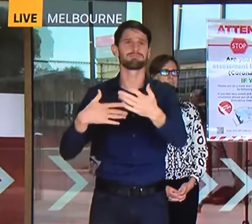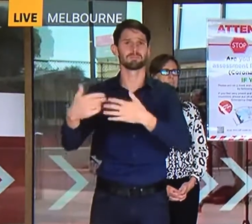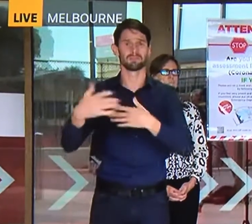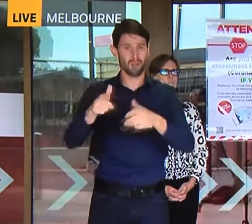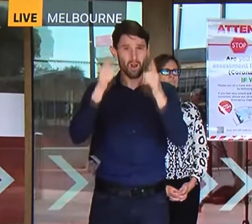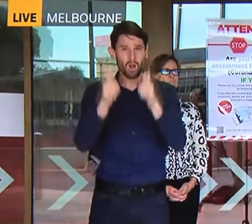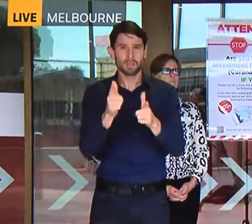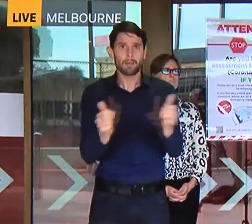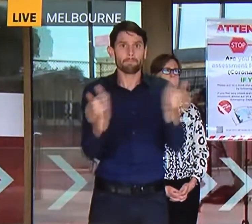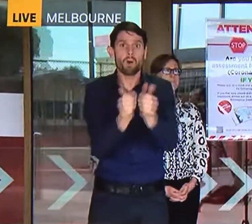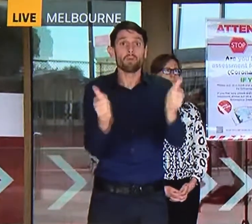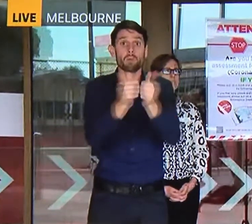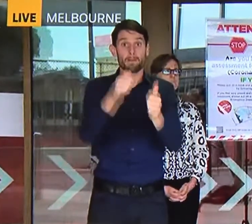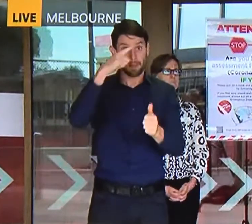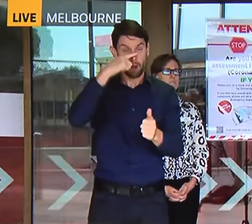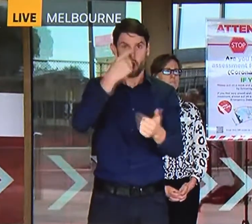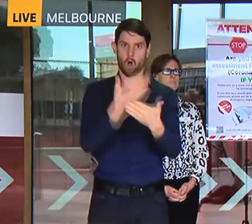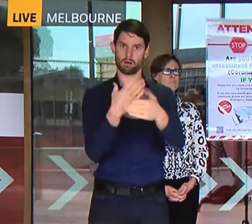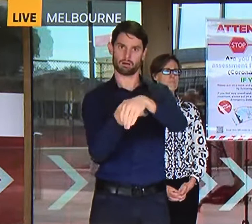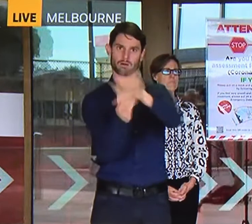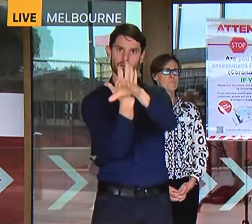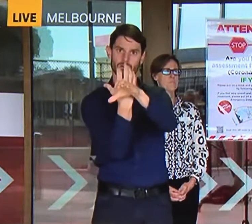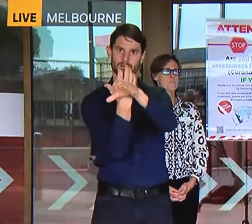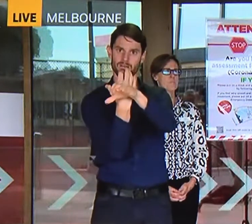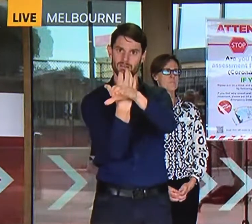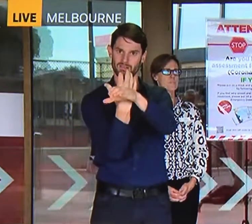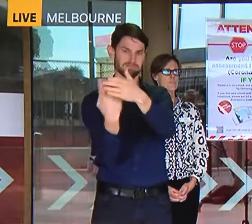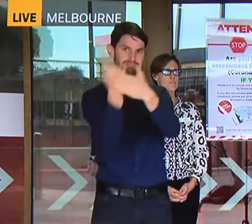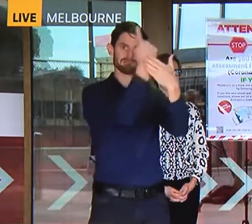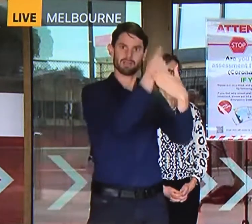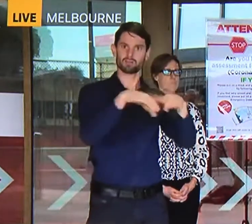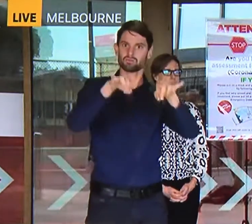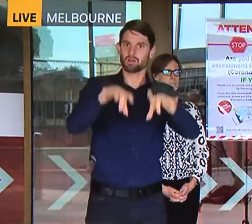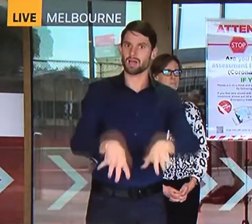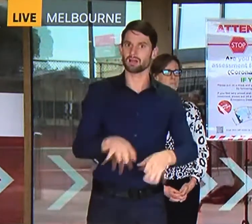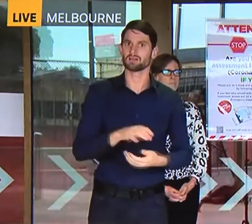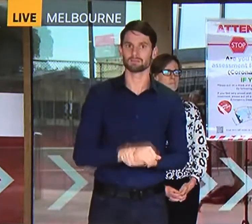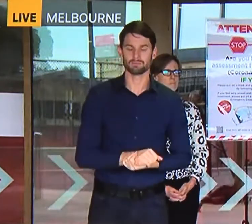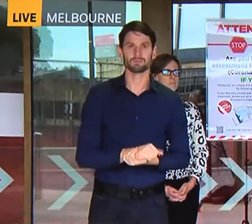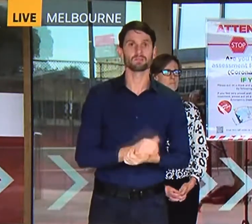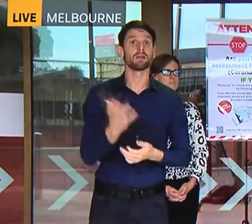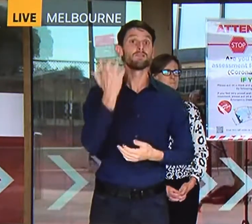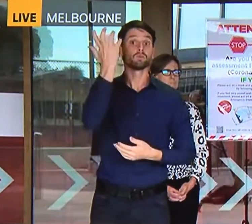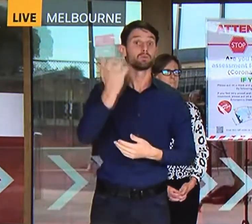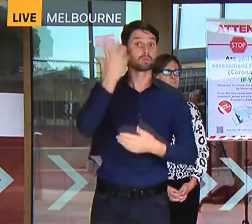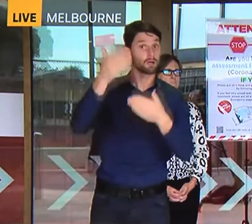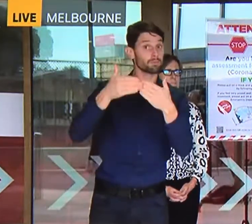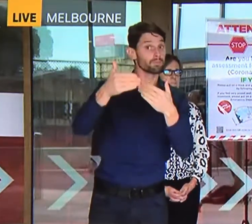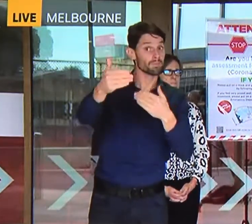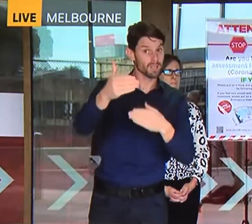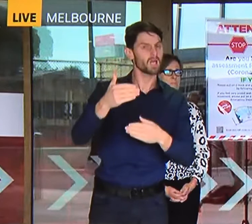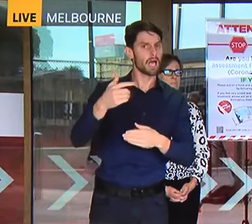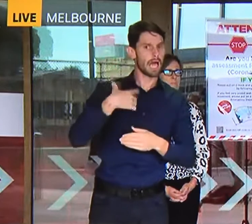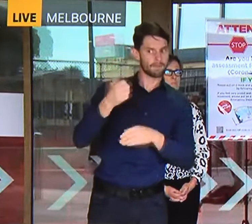million telehealth consultations. Going forwards, we are expanding our care in aged